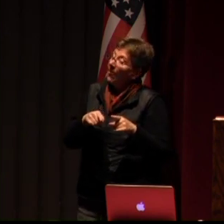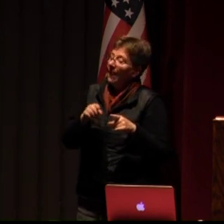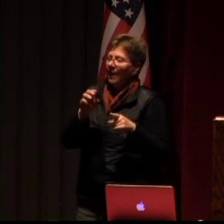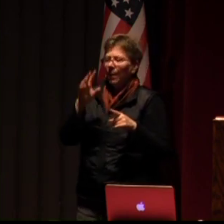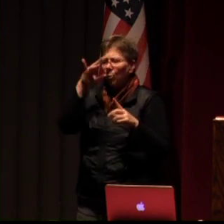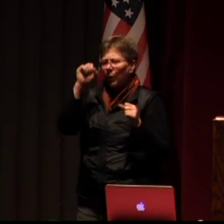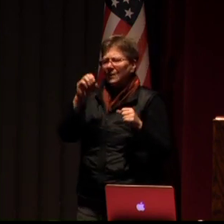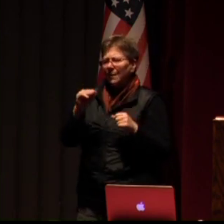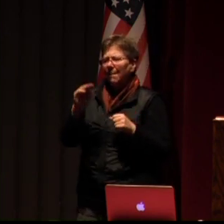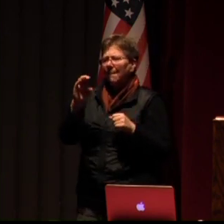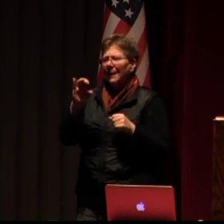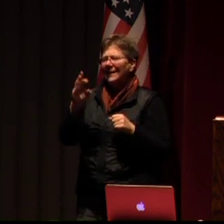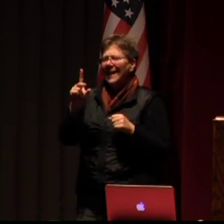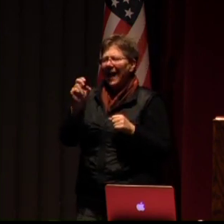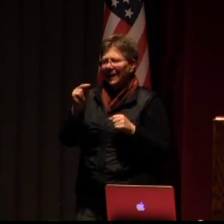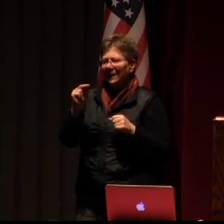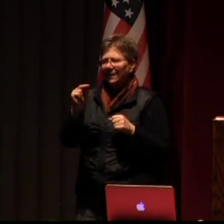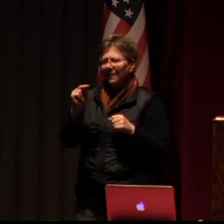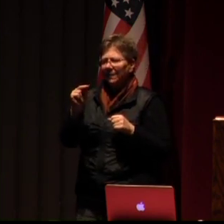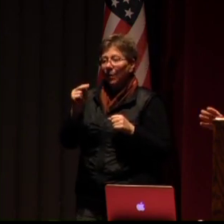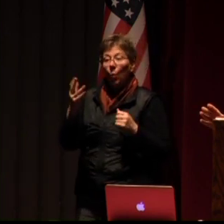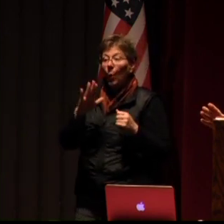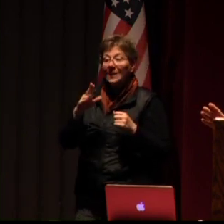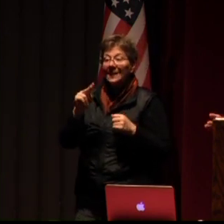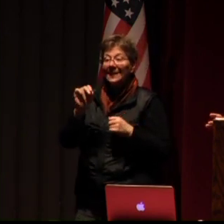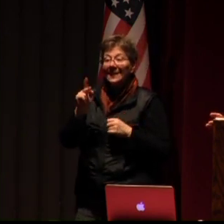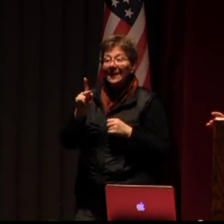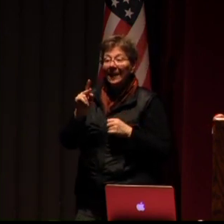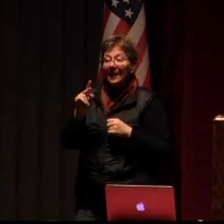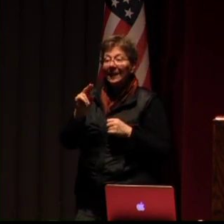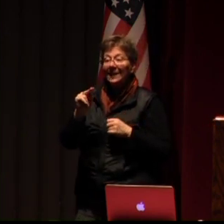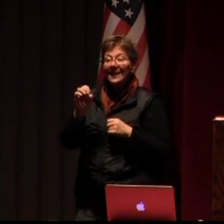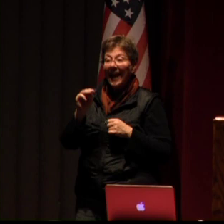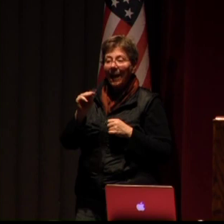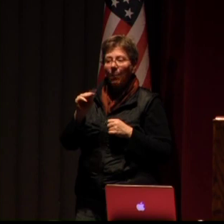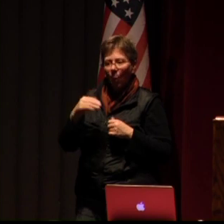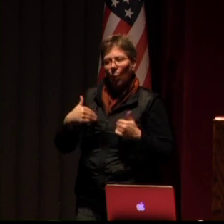in 1864, who, what was his nickname? The Young Napoleon.